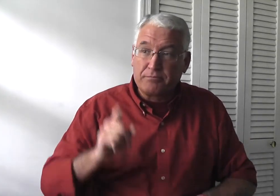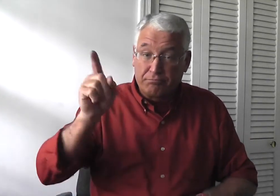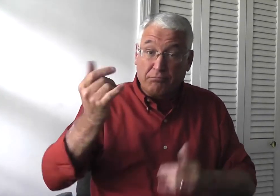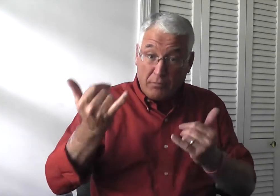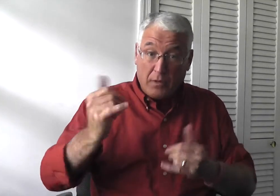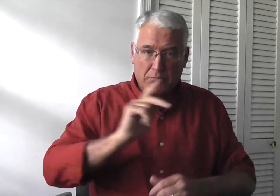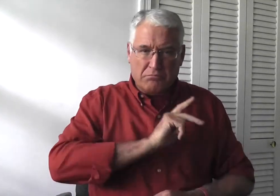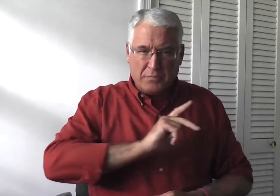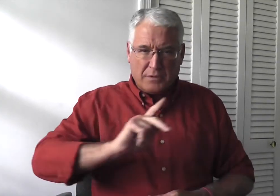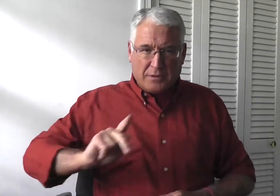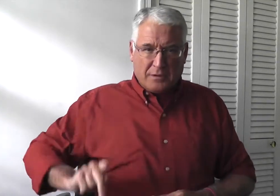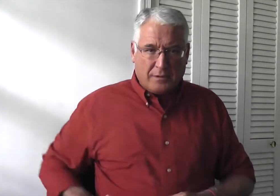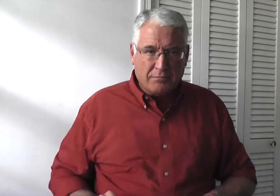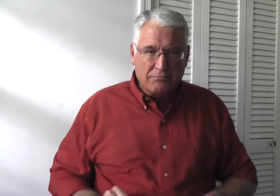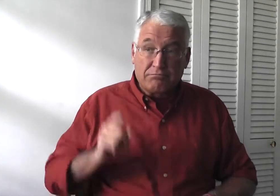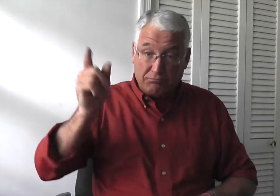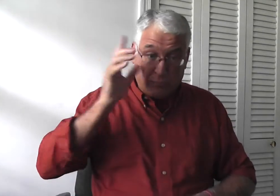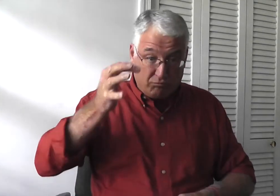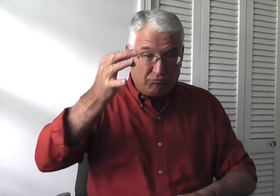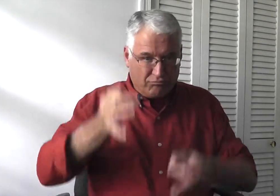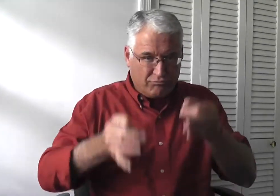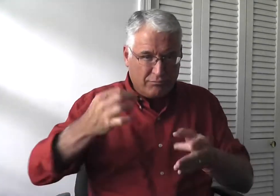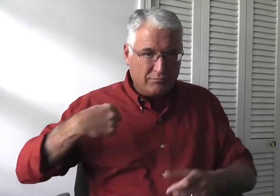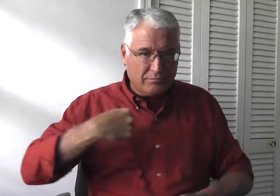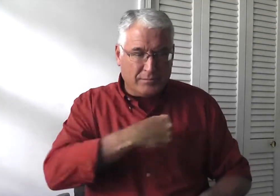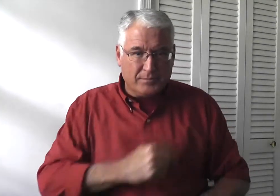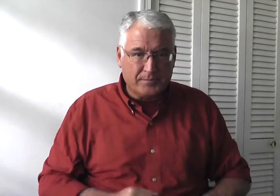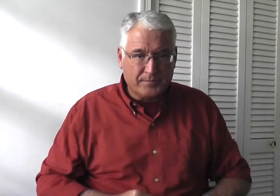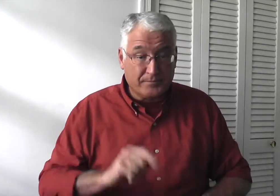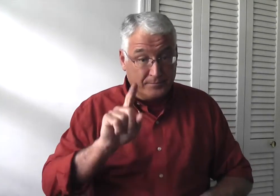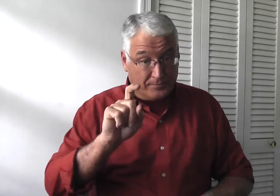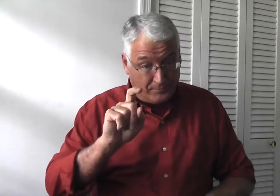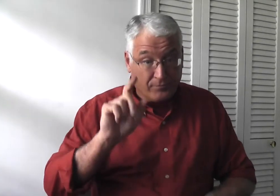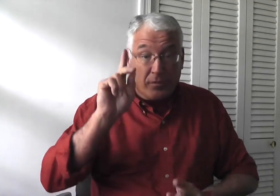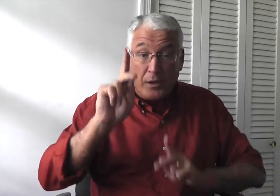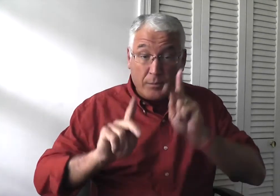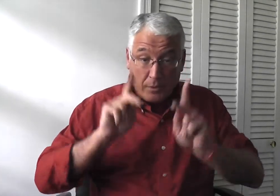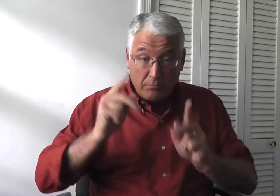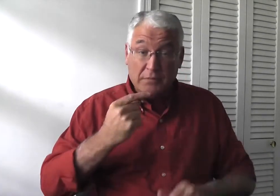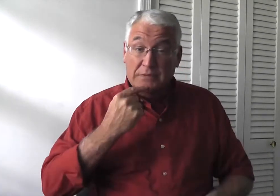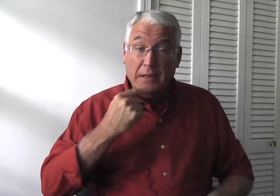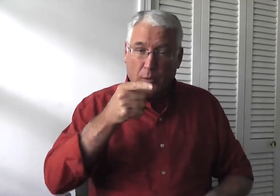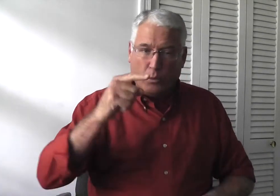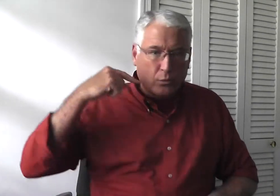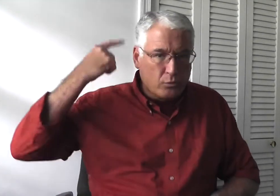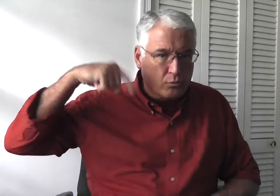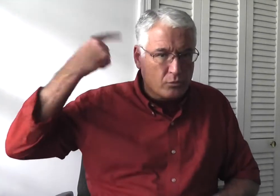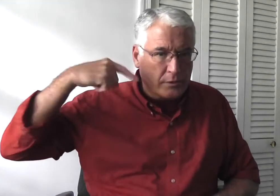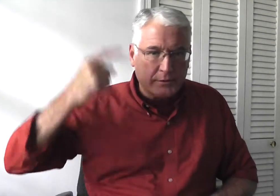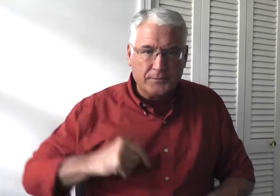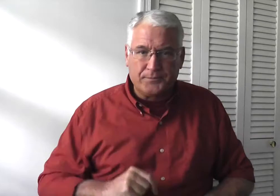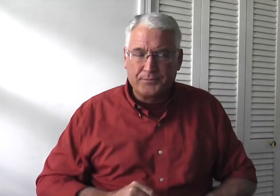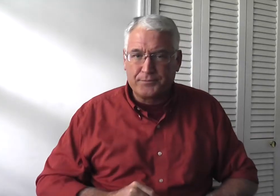later, he was raised. And now he is the king who sits in judgment over us? Do people say you're